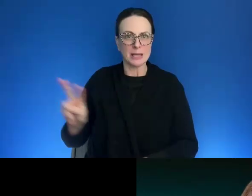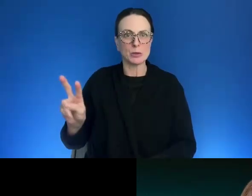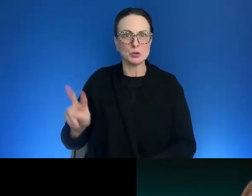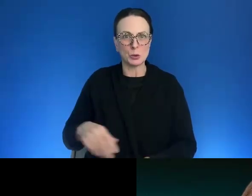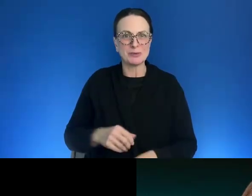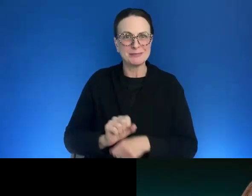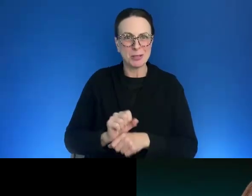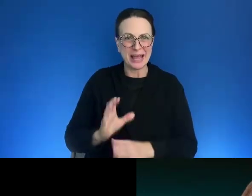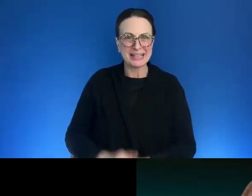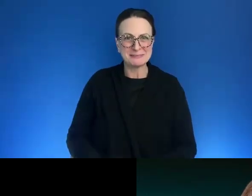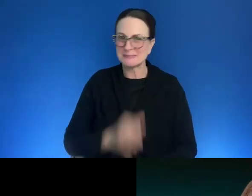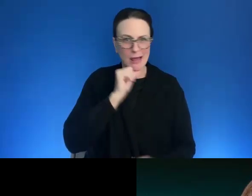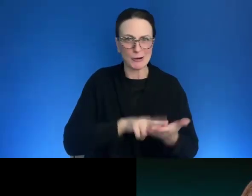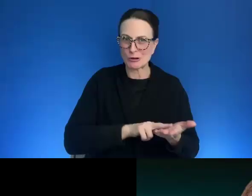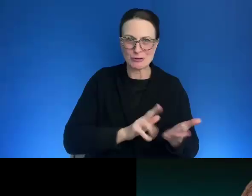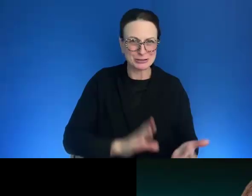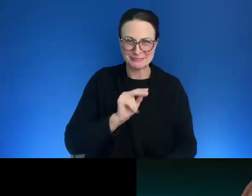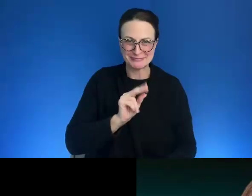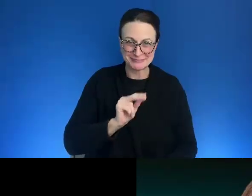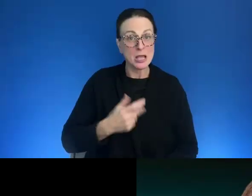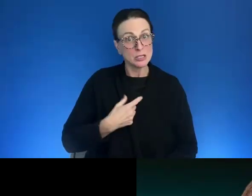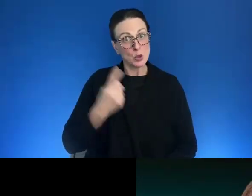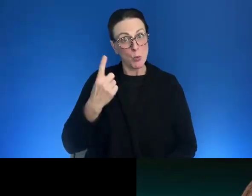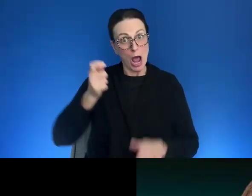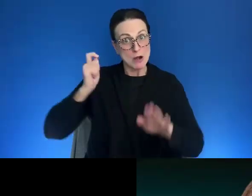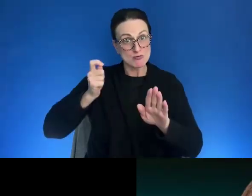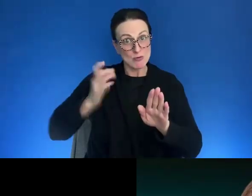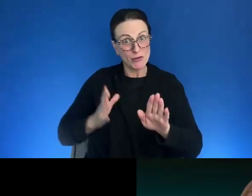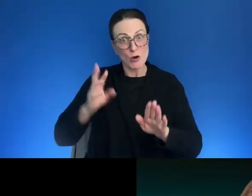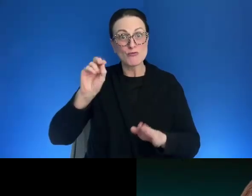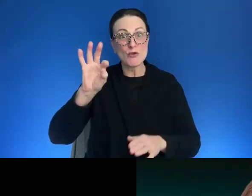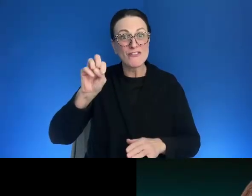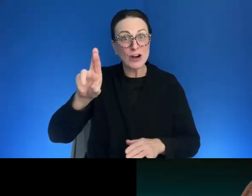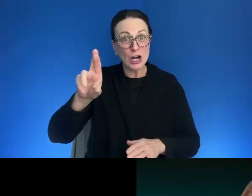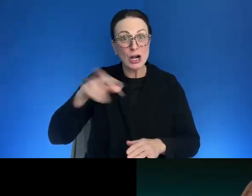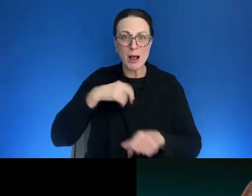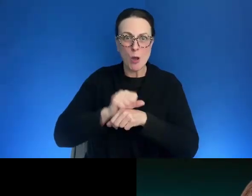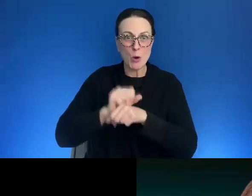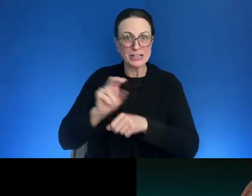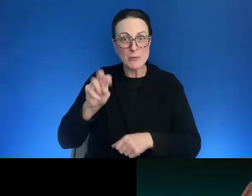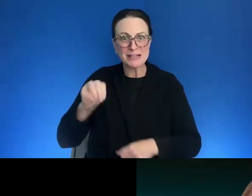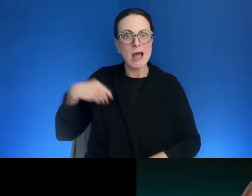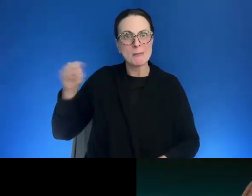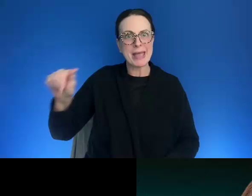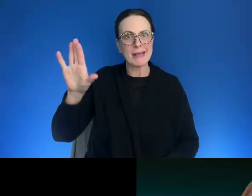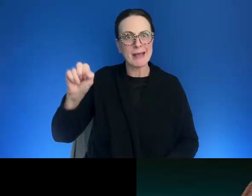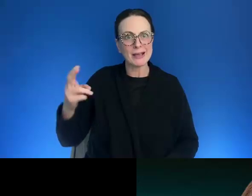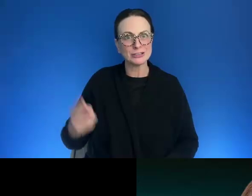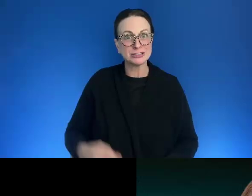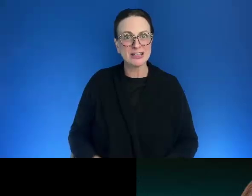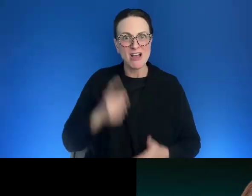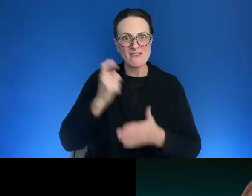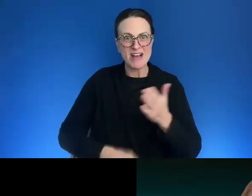employee. So I've seen one of the roofers I was working with in Albuquerque just paid his guys cash. He got